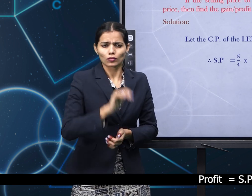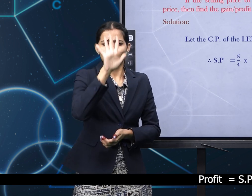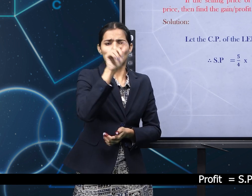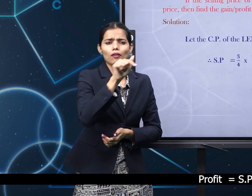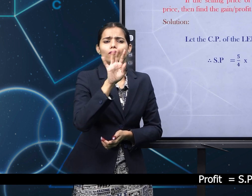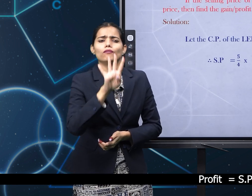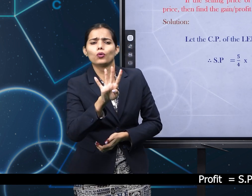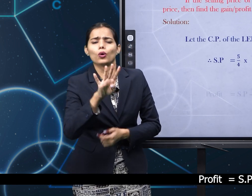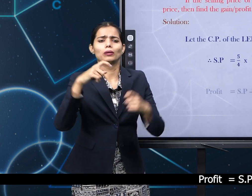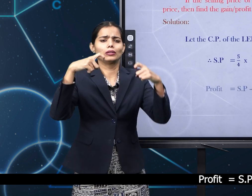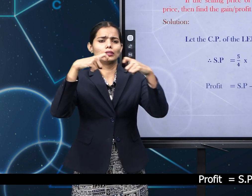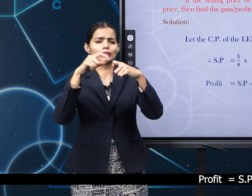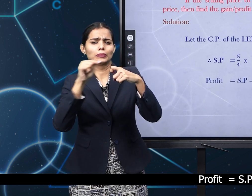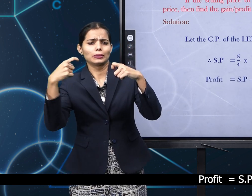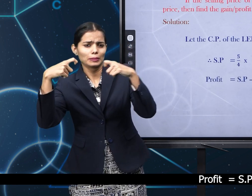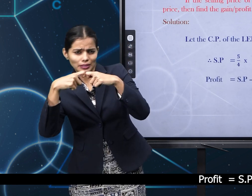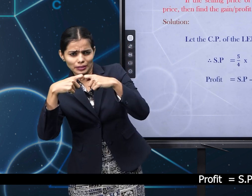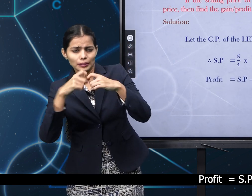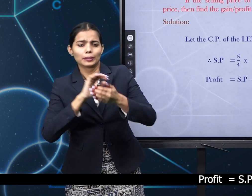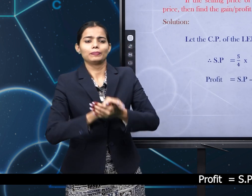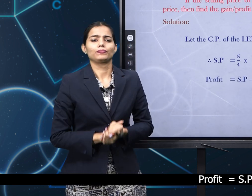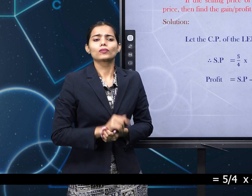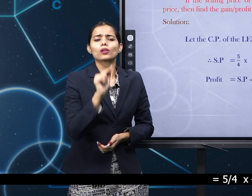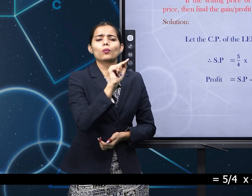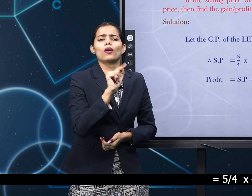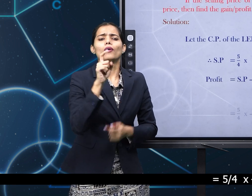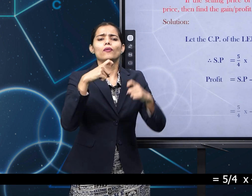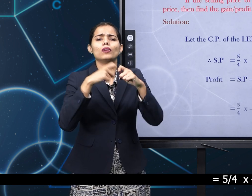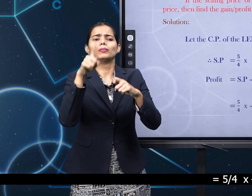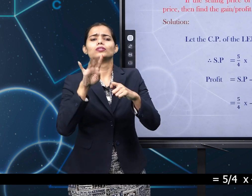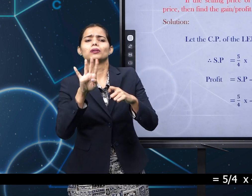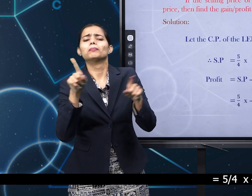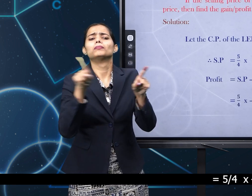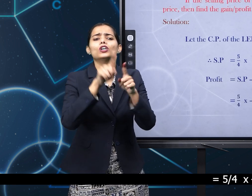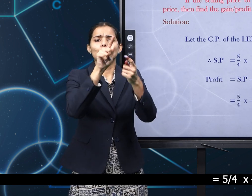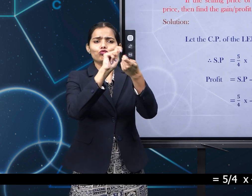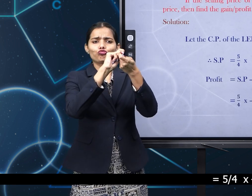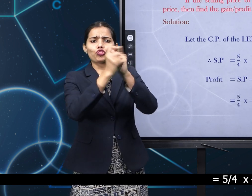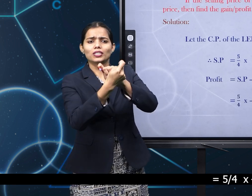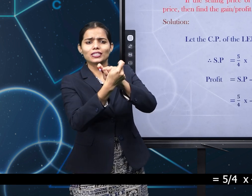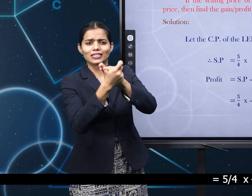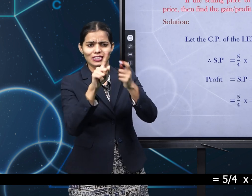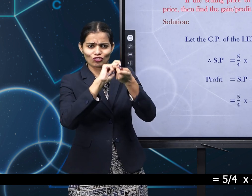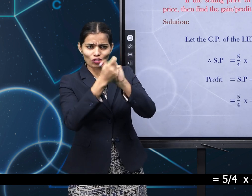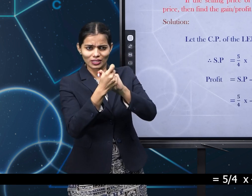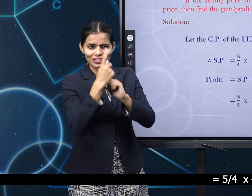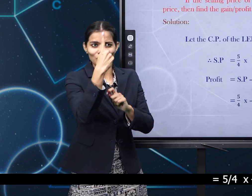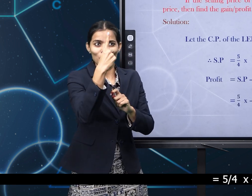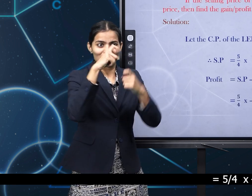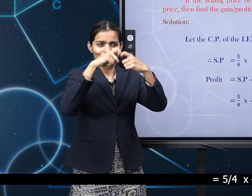Profit is equal to SP minus CP is equal to 5 by 4 x minus x is equal to x by